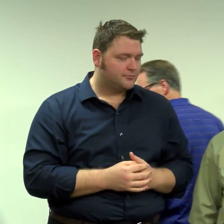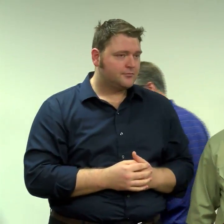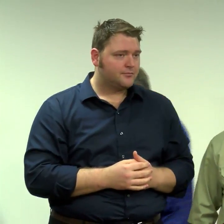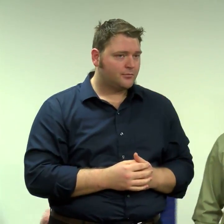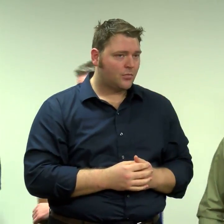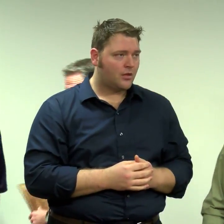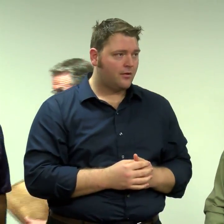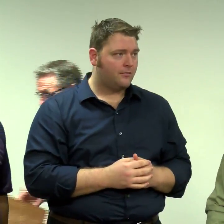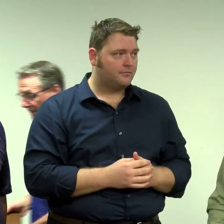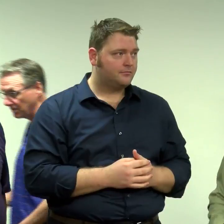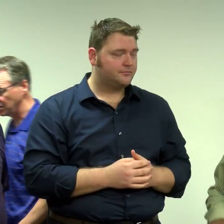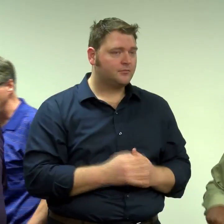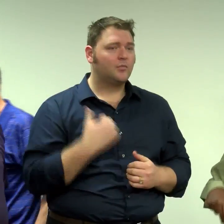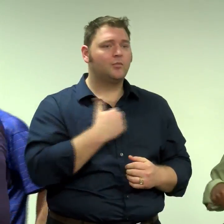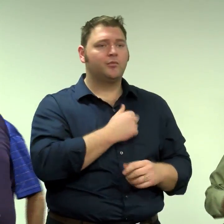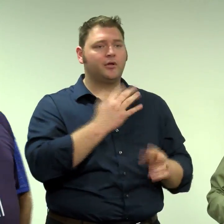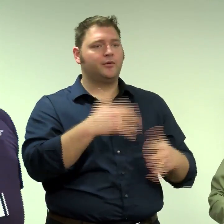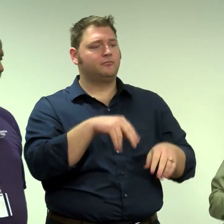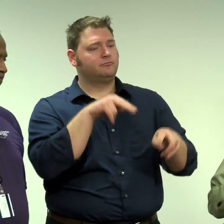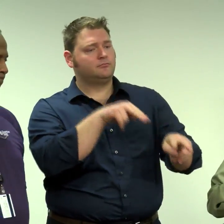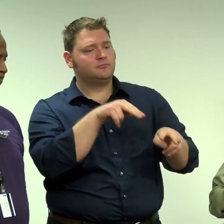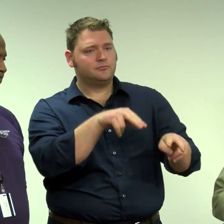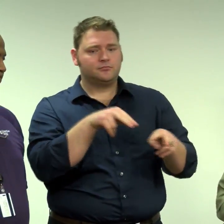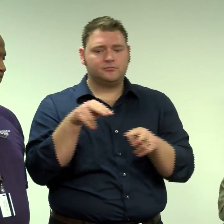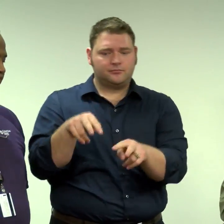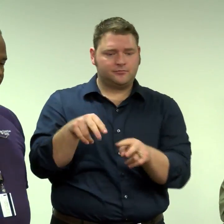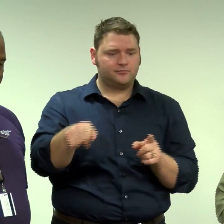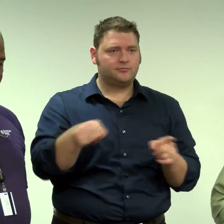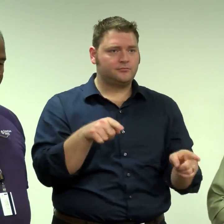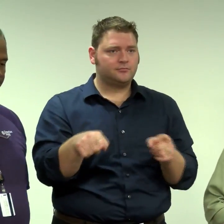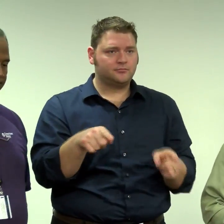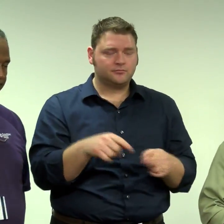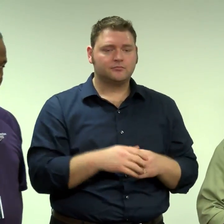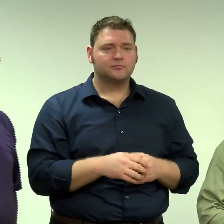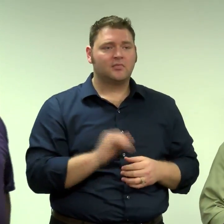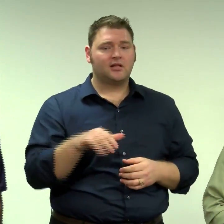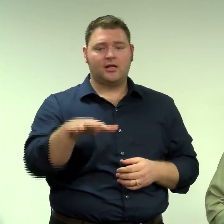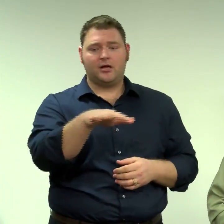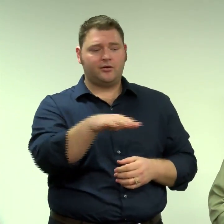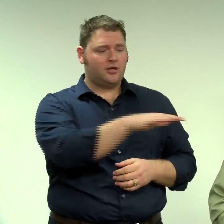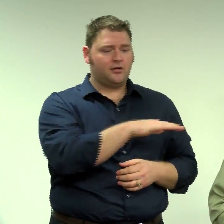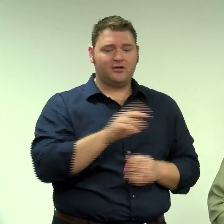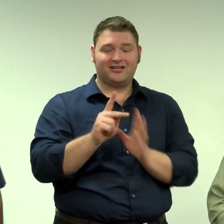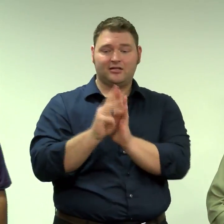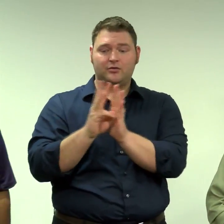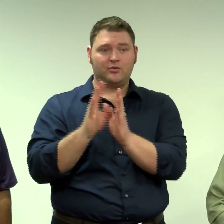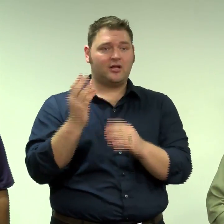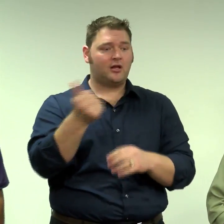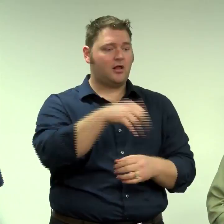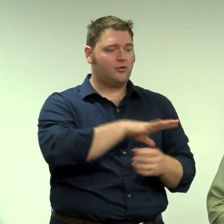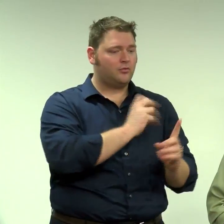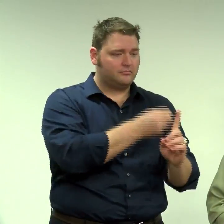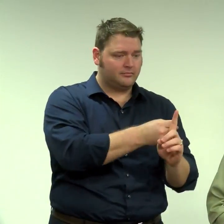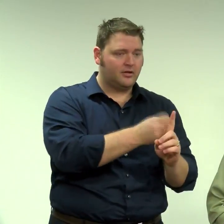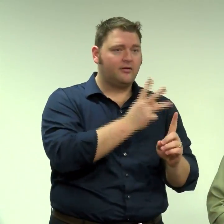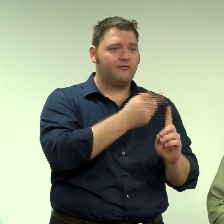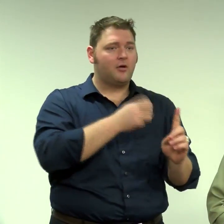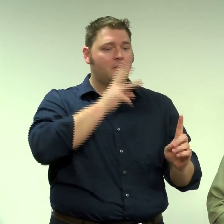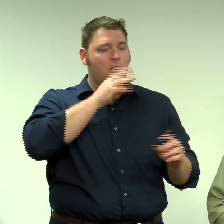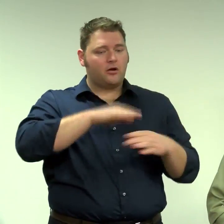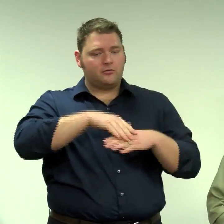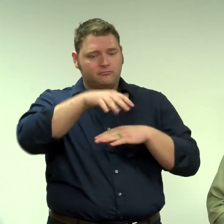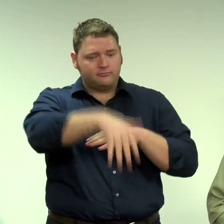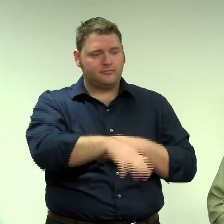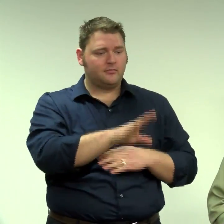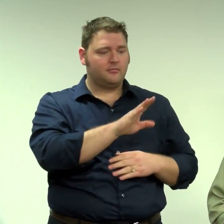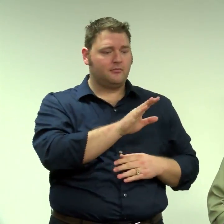monitoring very carefully those two areas from Kingwood into the areas that will be impacted by the release of water from the Annex